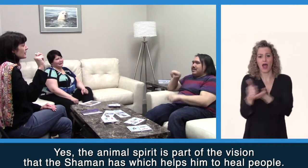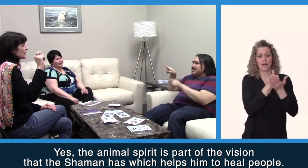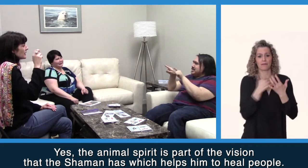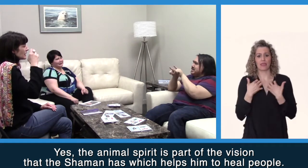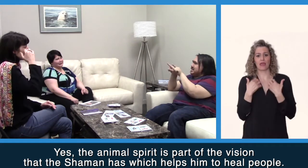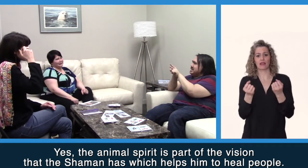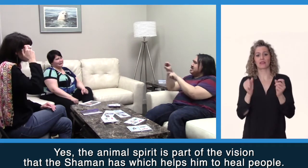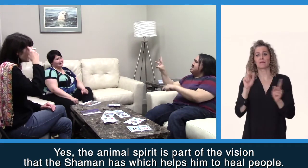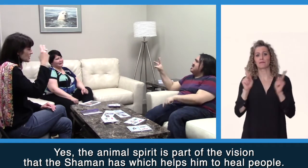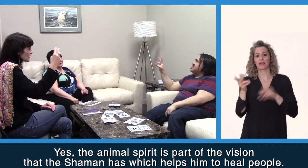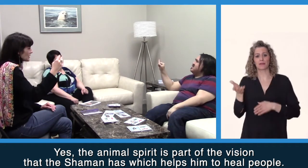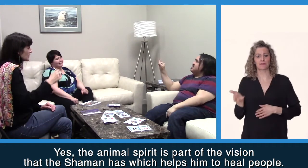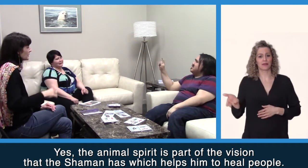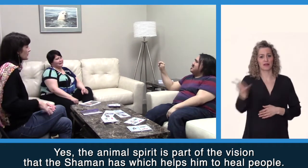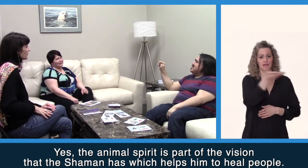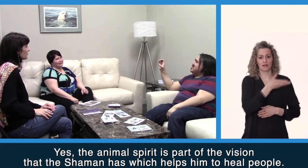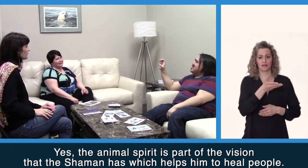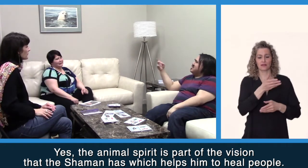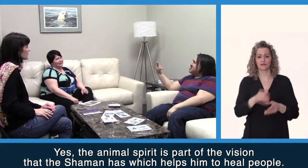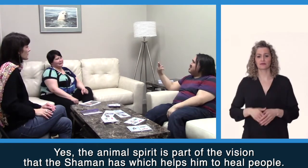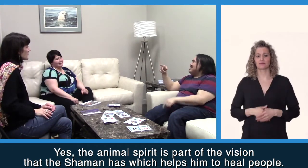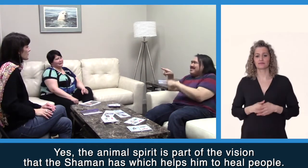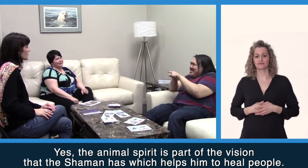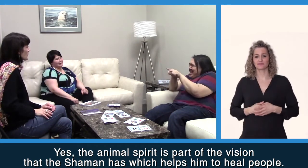shaman has a vision.